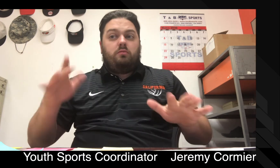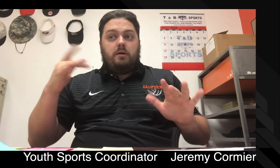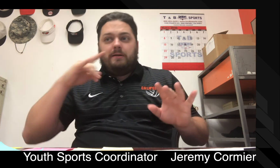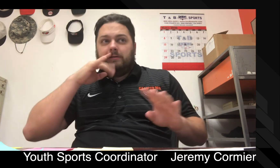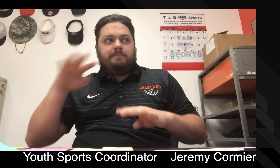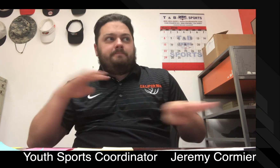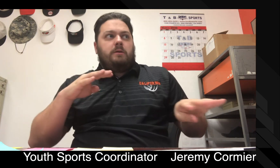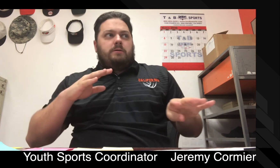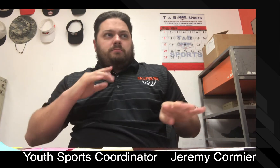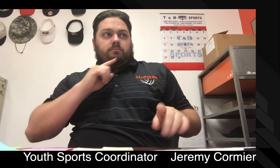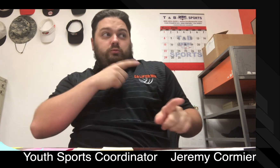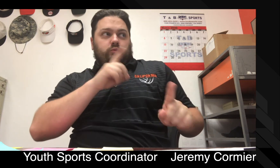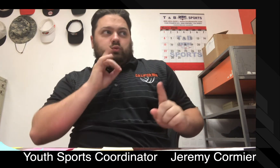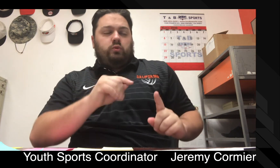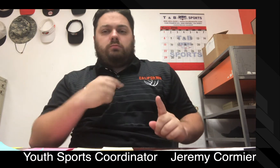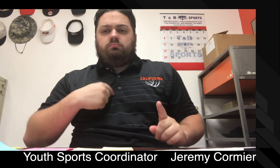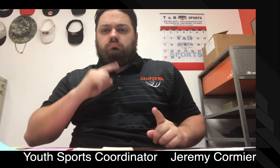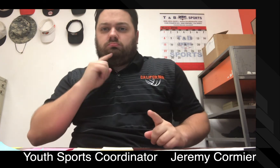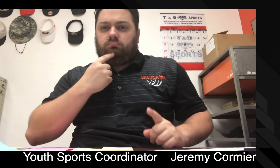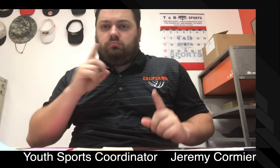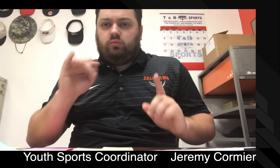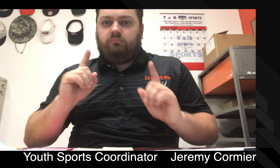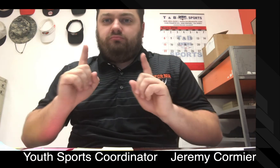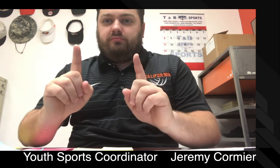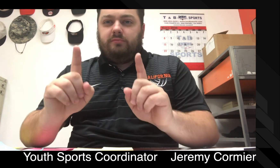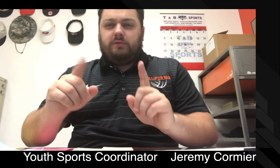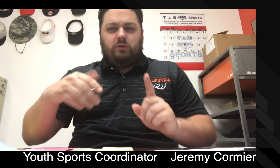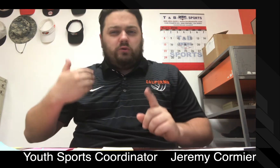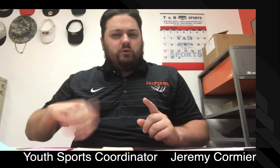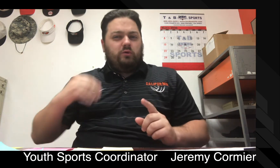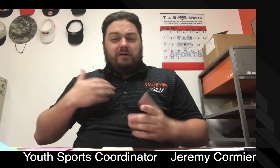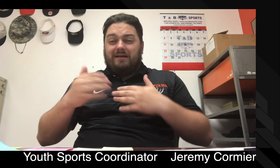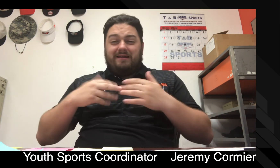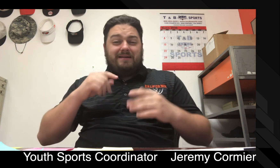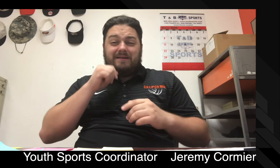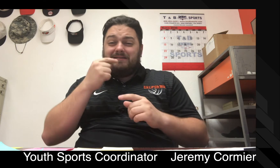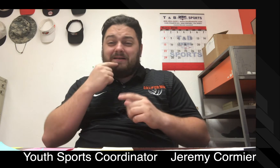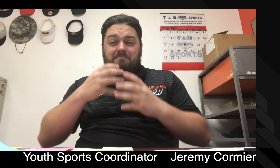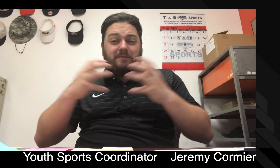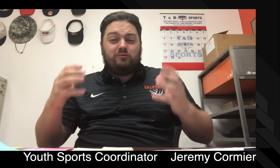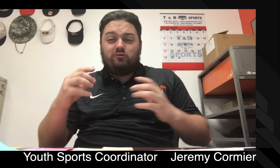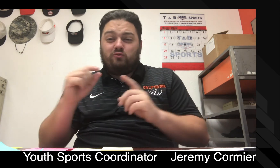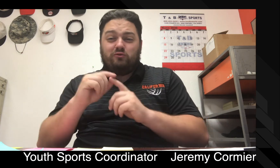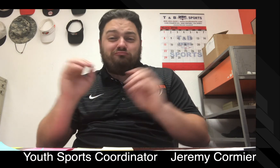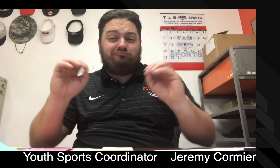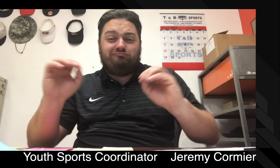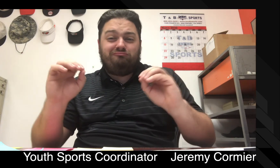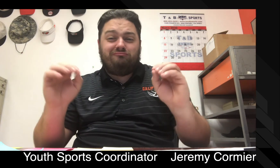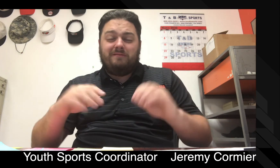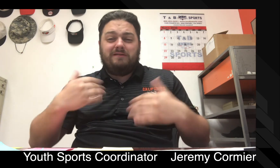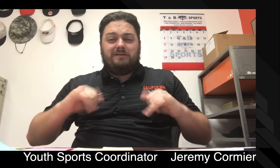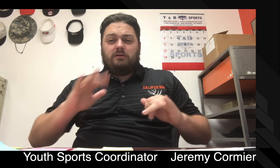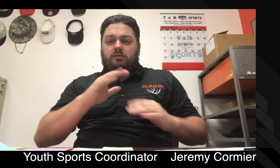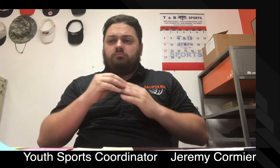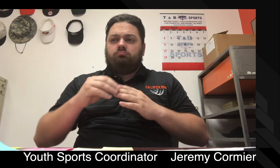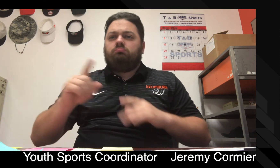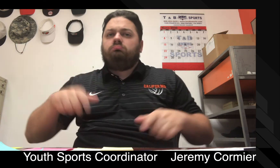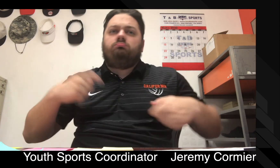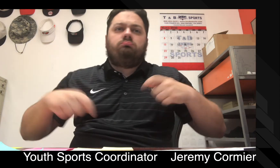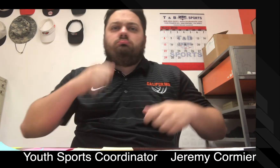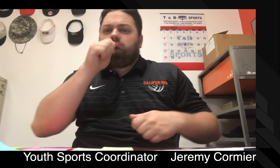silent, but he eludes it. Students watch him, see it, and they follow with him. He doesn't say